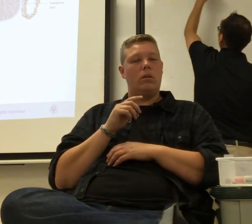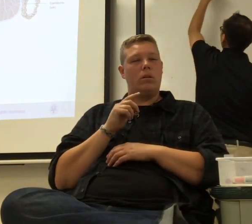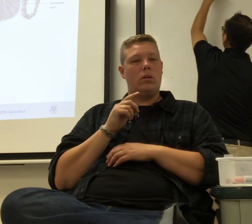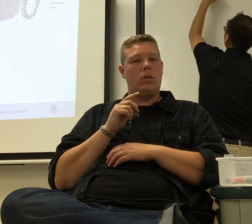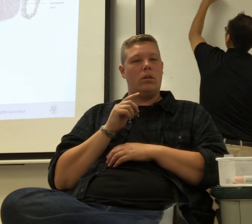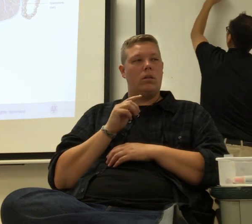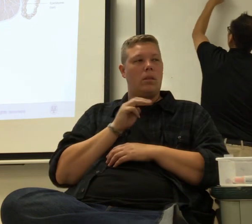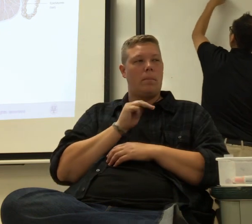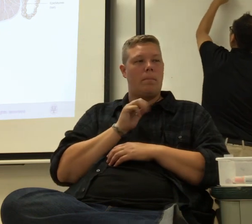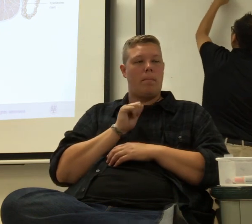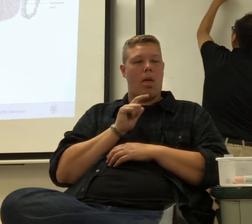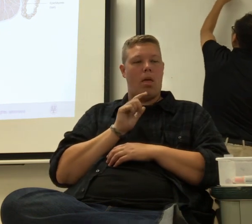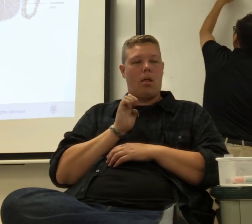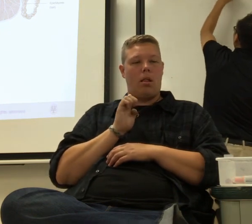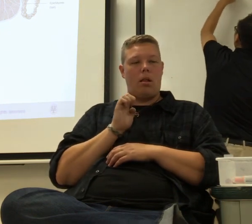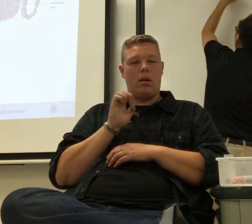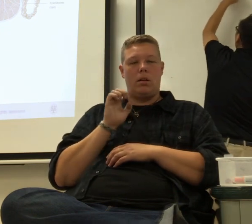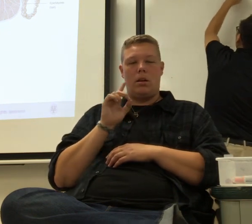duct